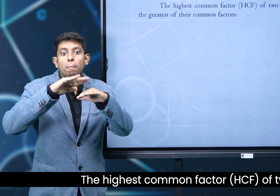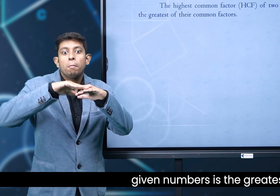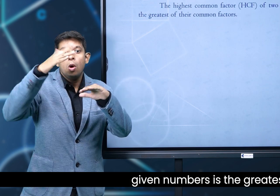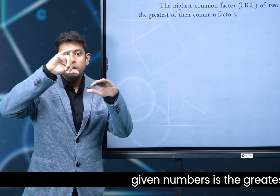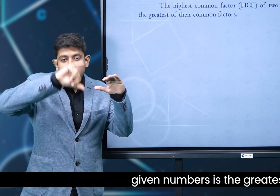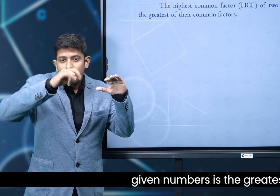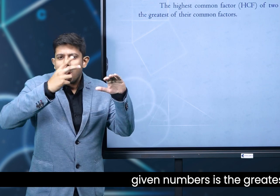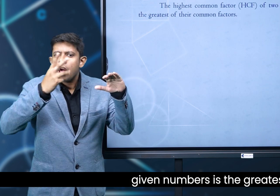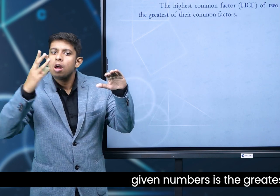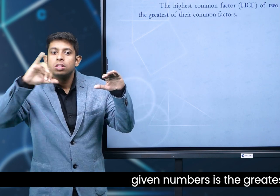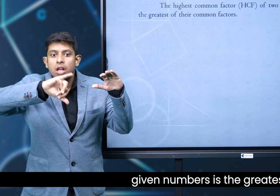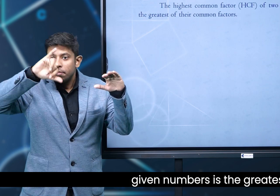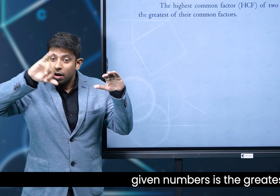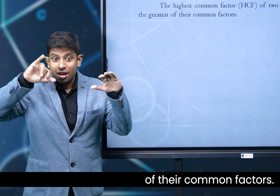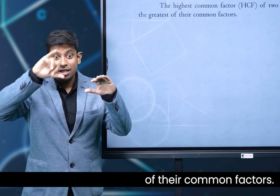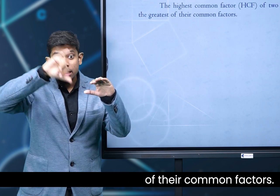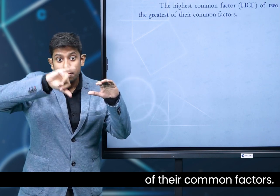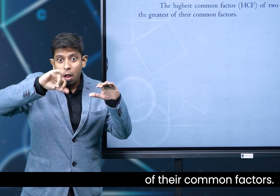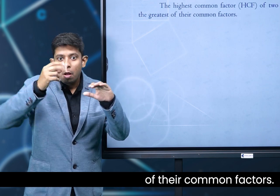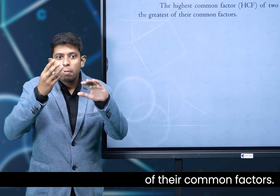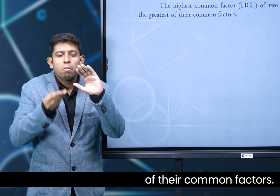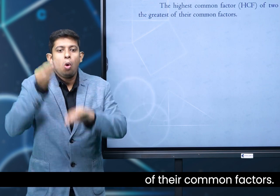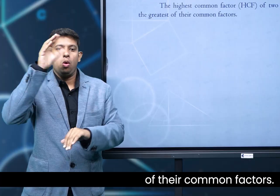given numbers is the greatest of their common factors.